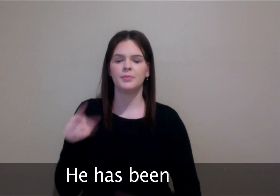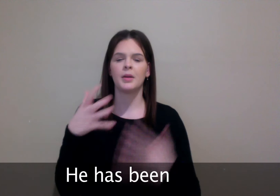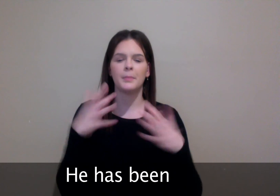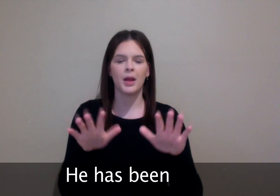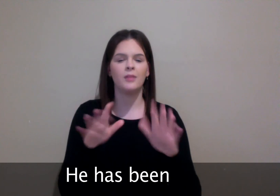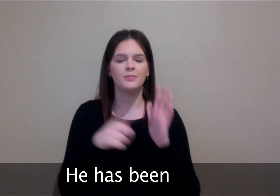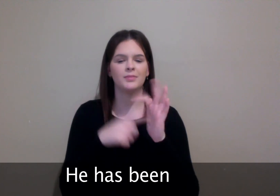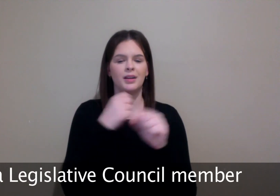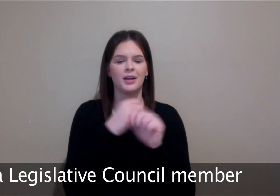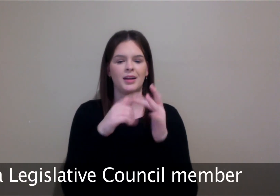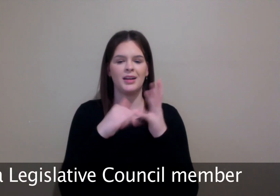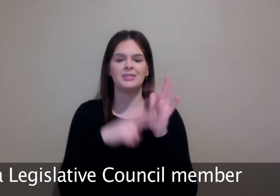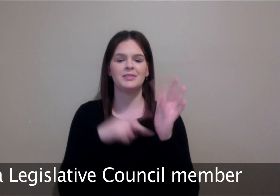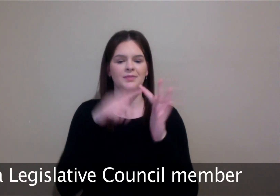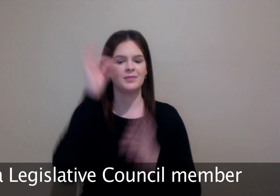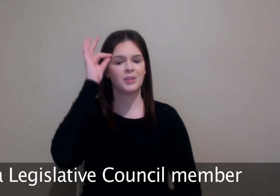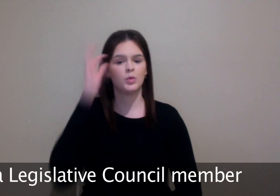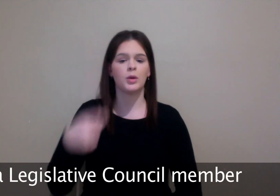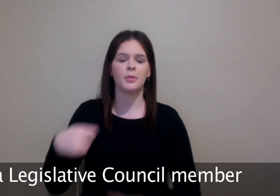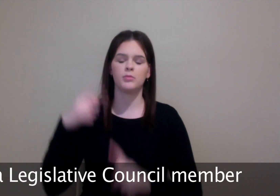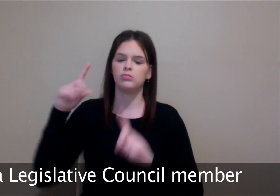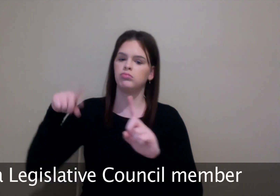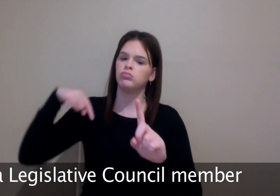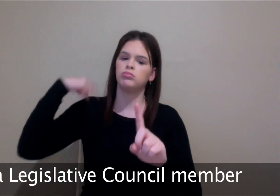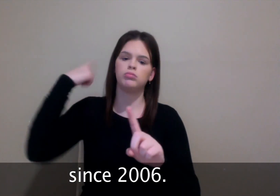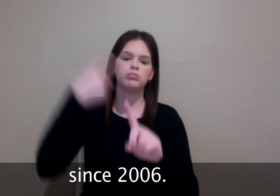He has been a Legislative Council member since 2006.